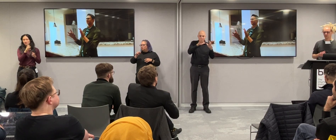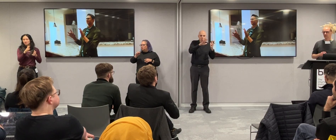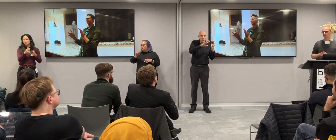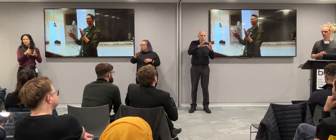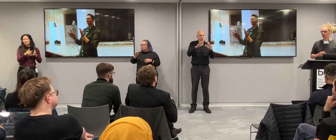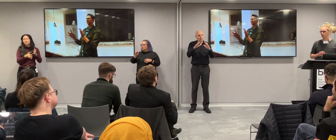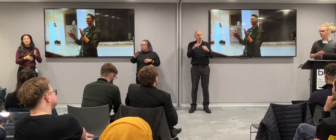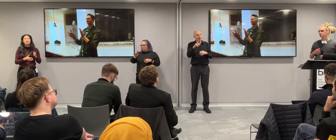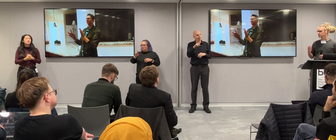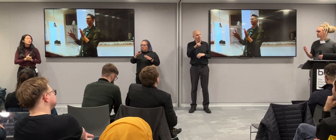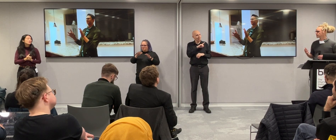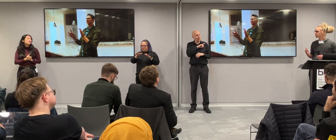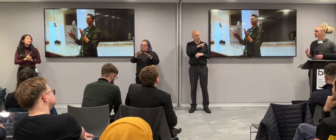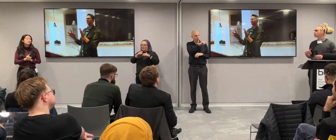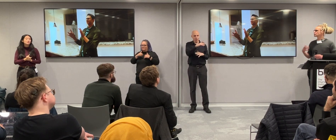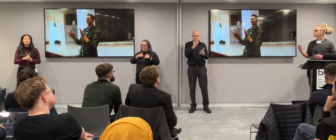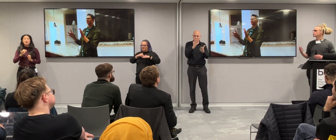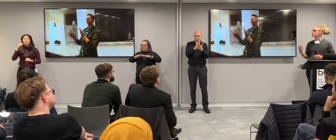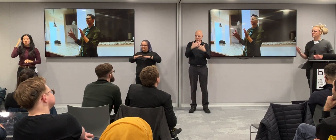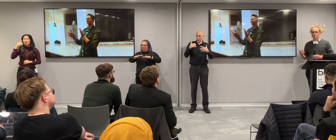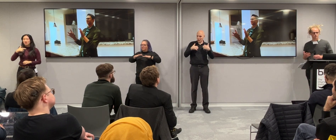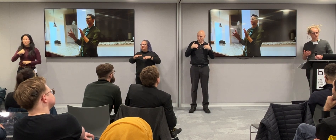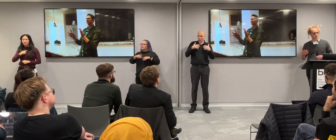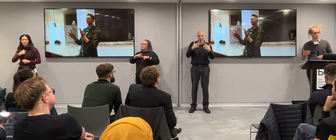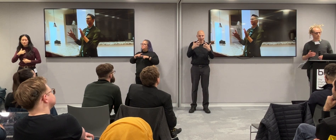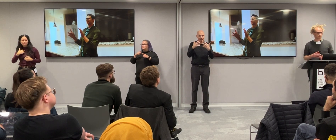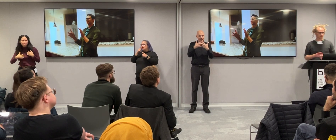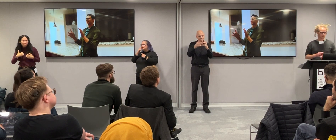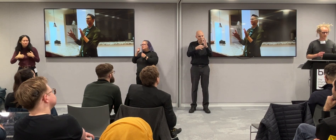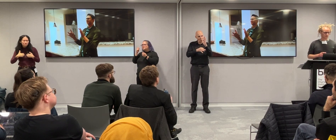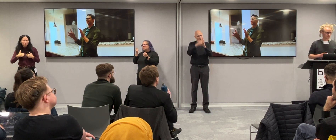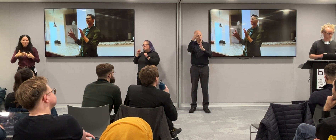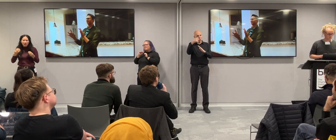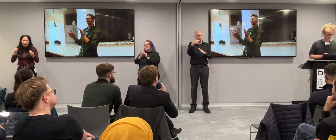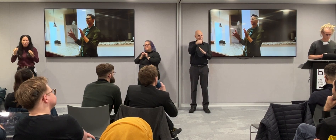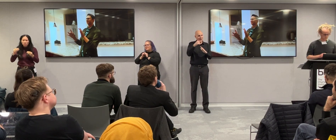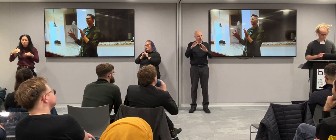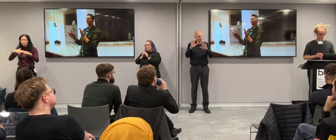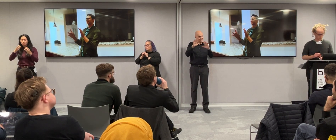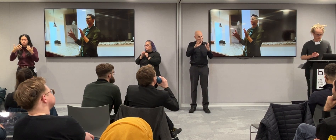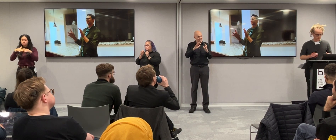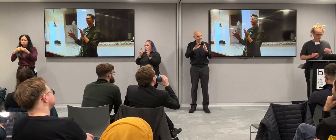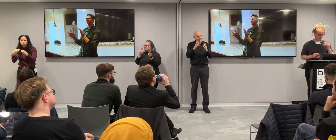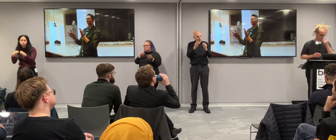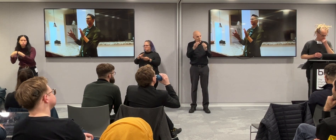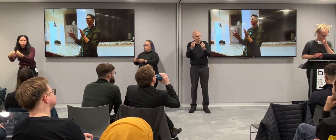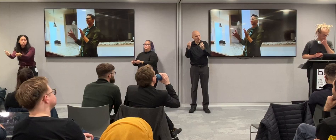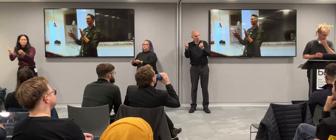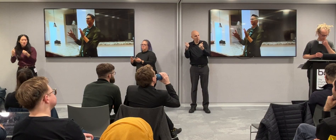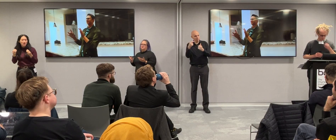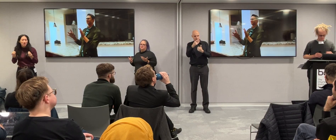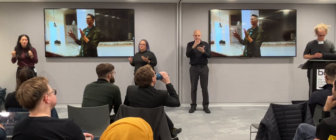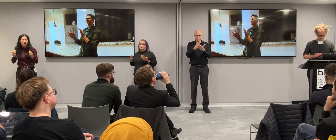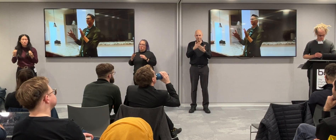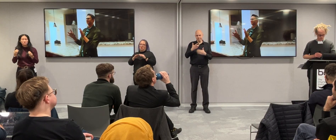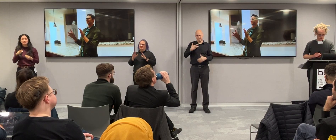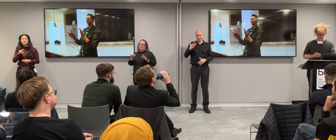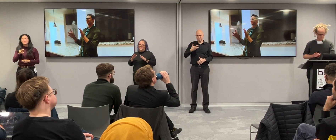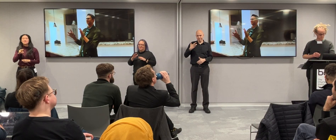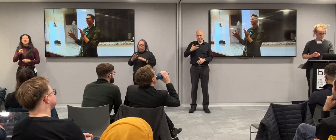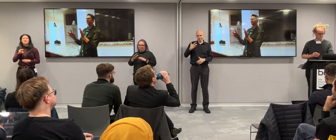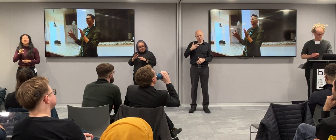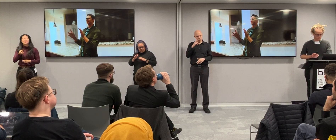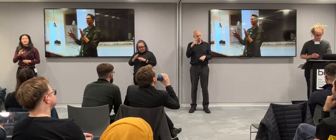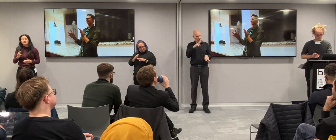why I'm very interested in how to reduce such jitter, because that's obviously annoying to look